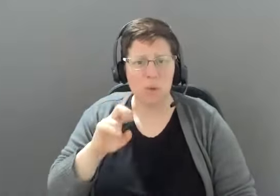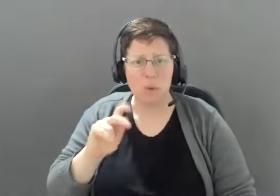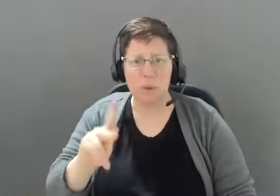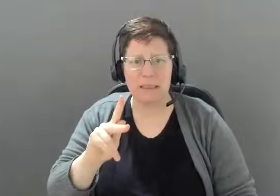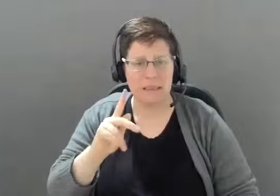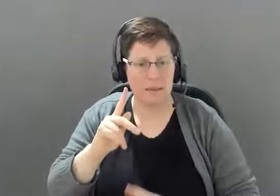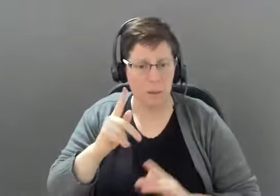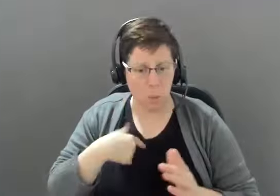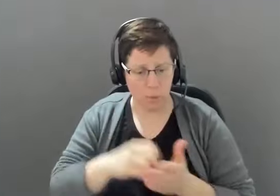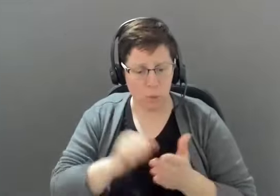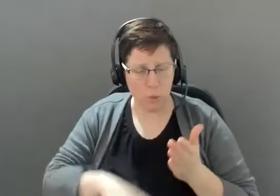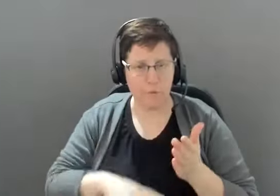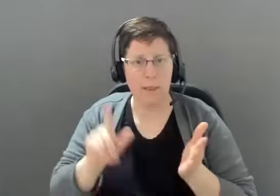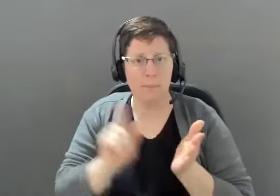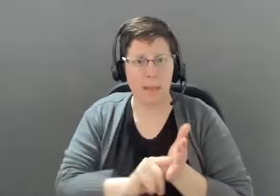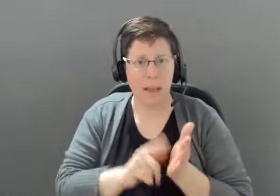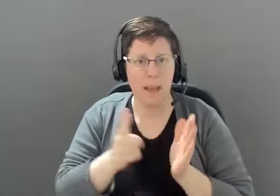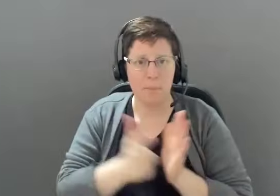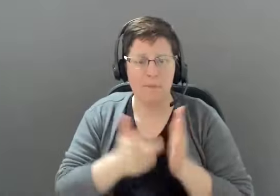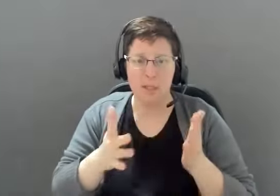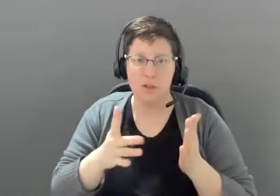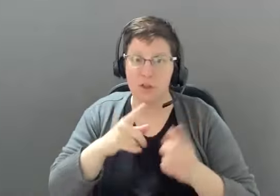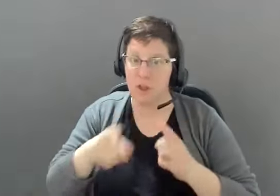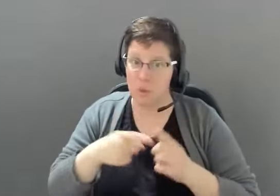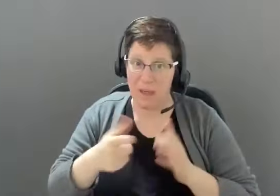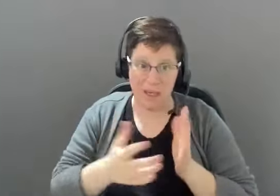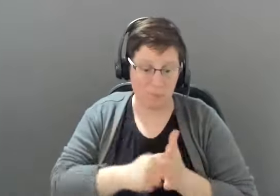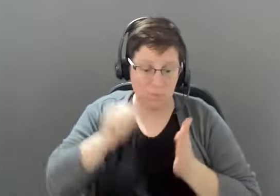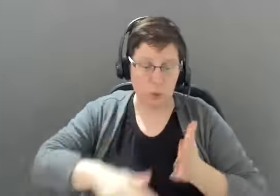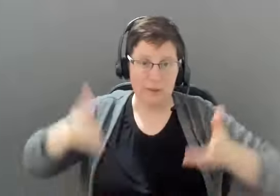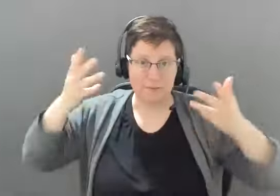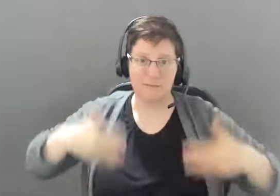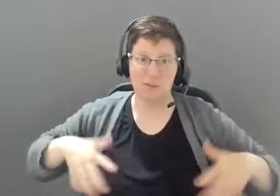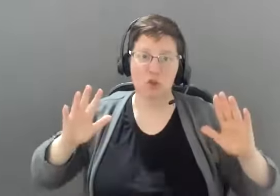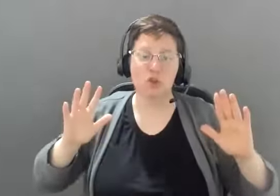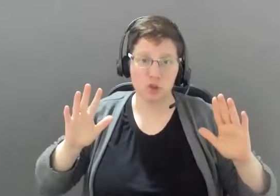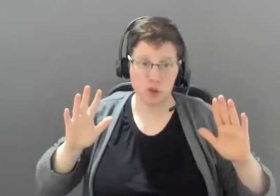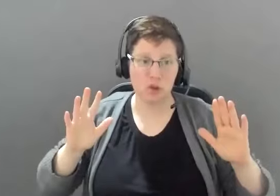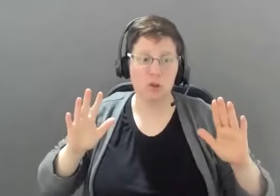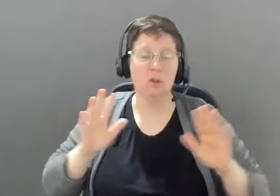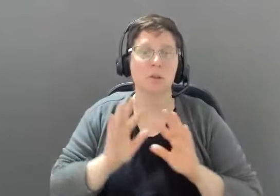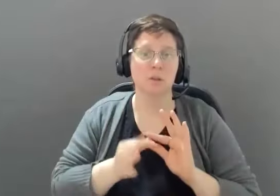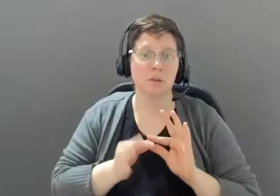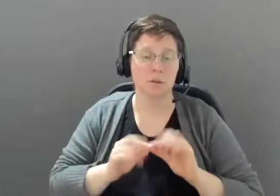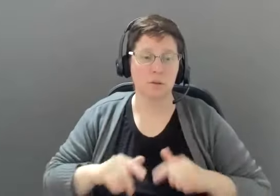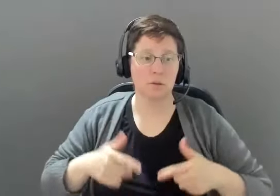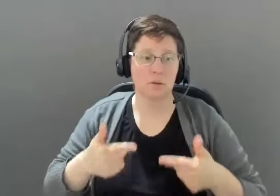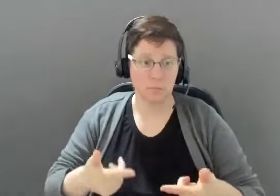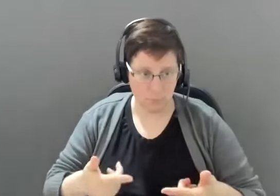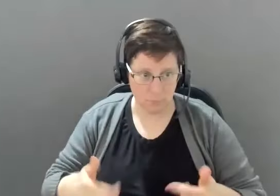done. And I think that's also important, again, by not pressuring someone to do, sway one way